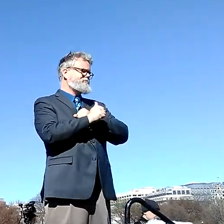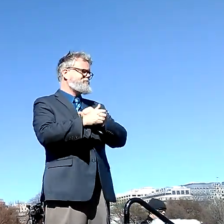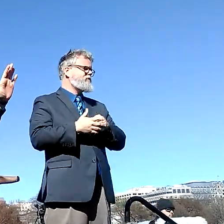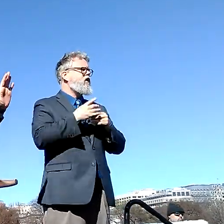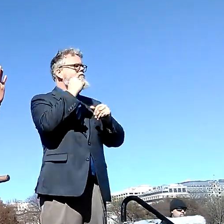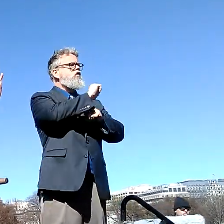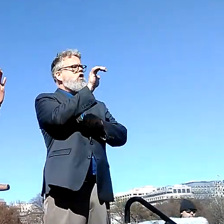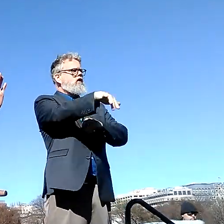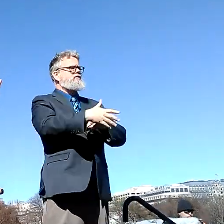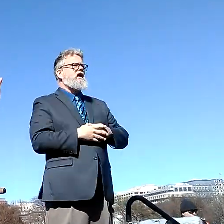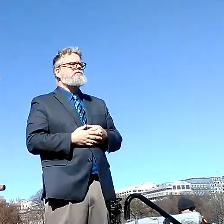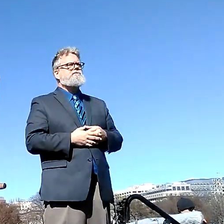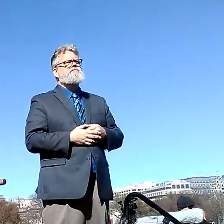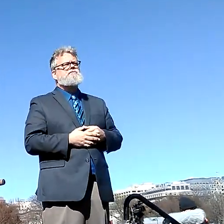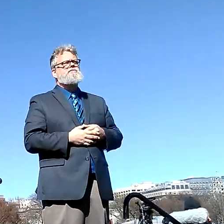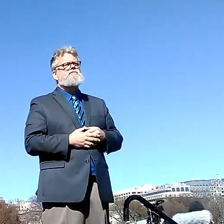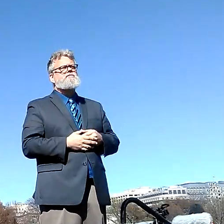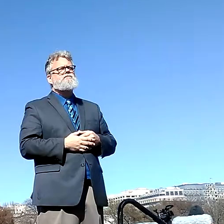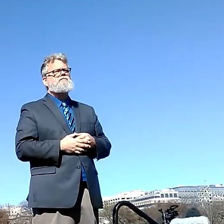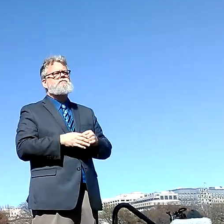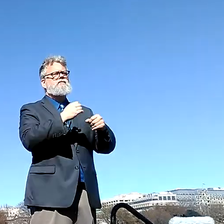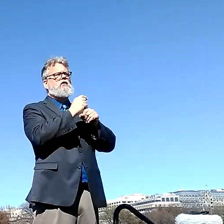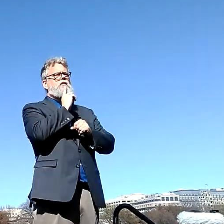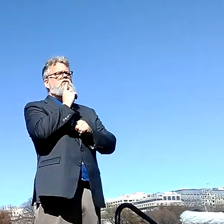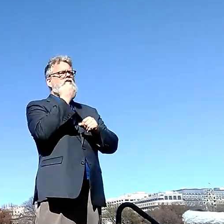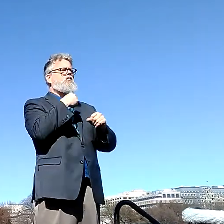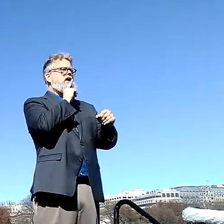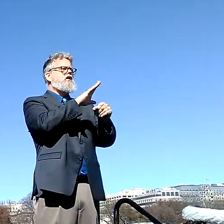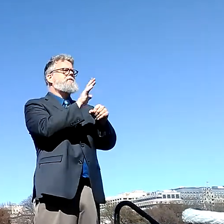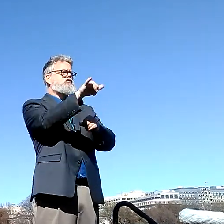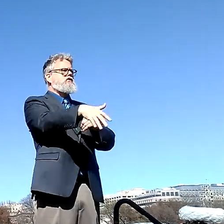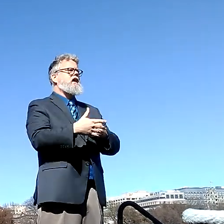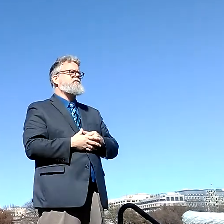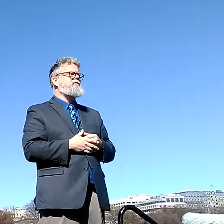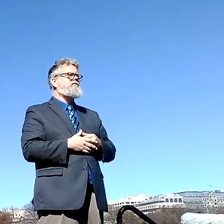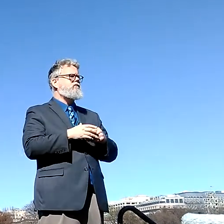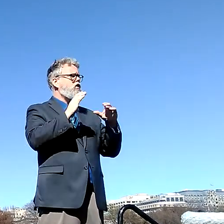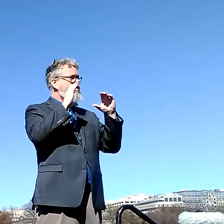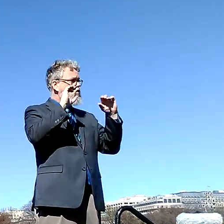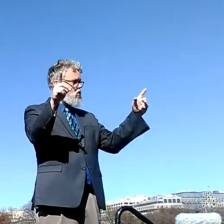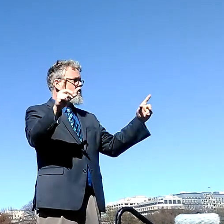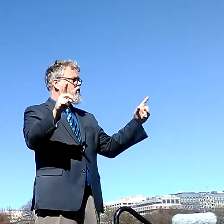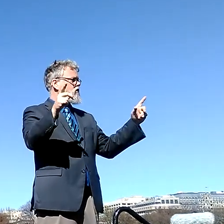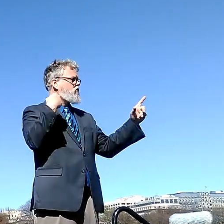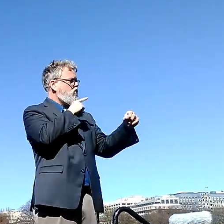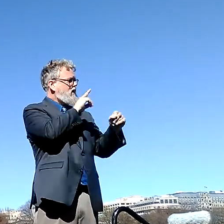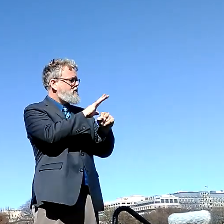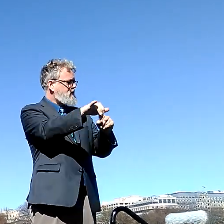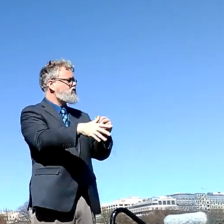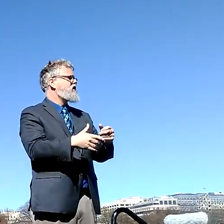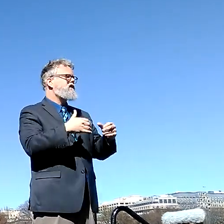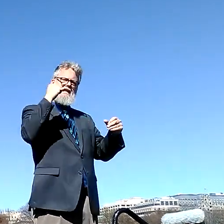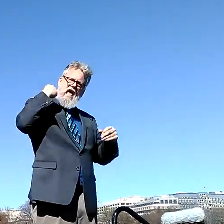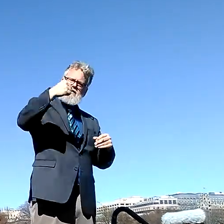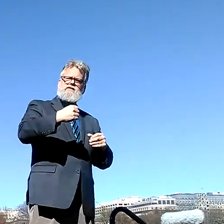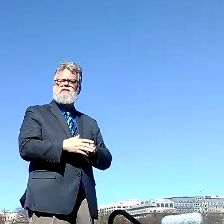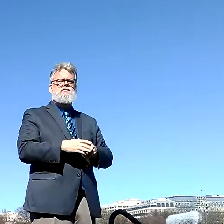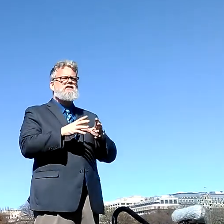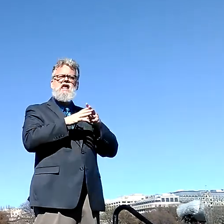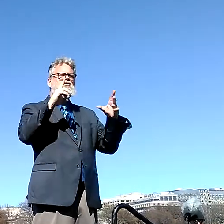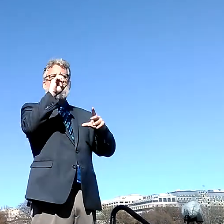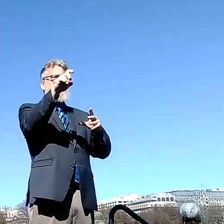So for all of that, to make sure that we commit to that. Cool? Yeah. Can we commit to that? Yeah. Is